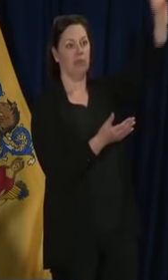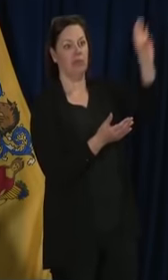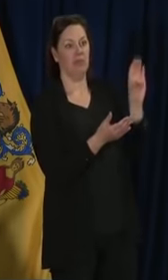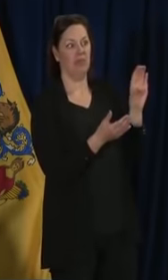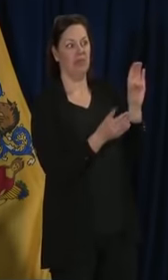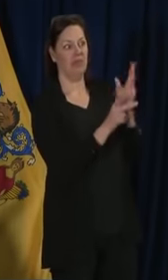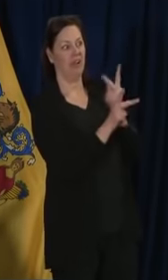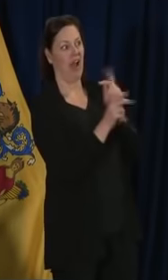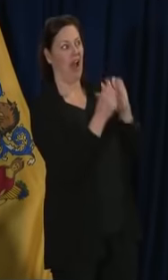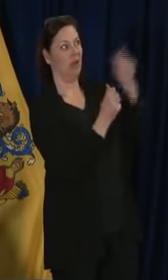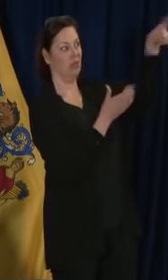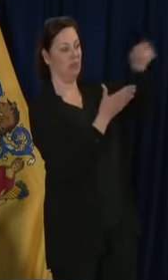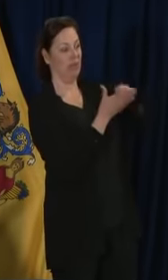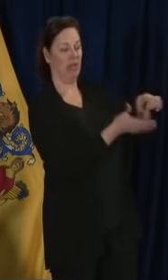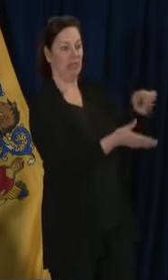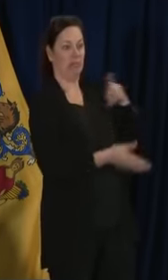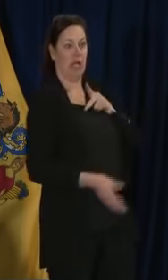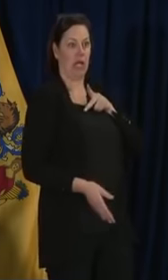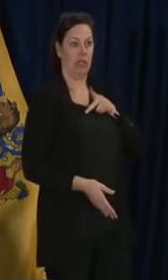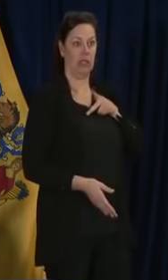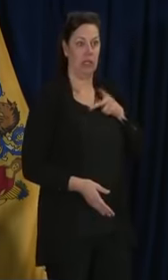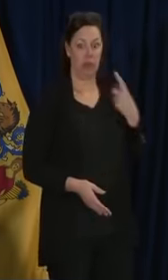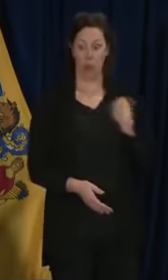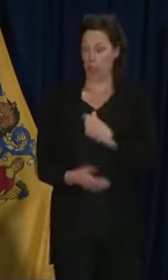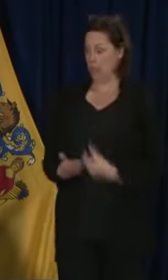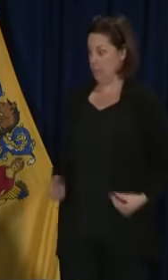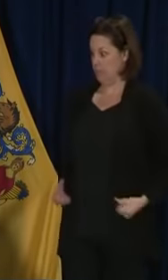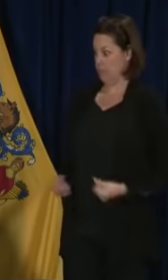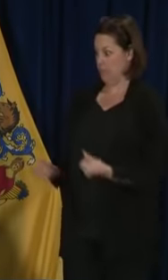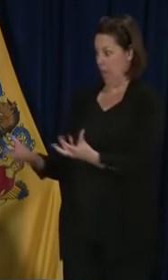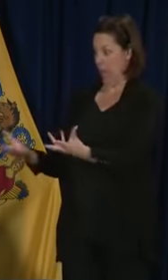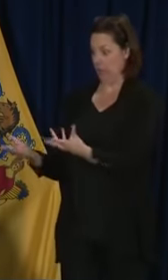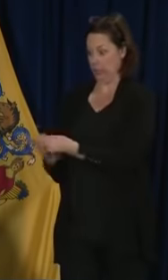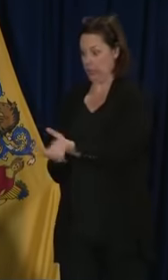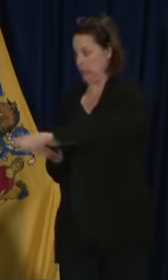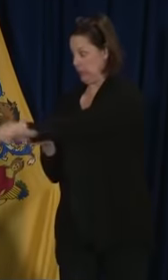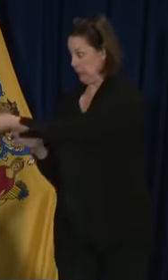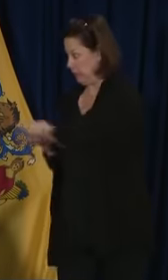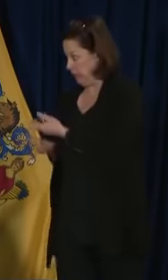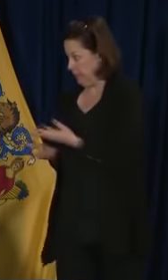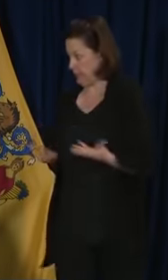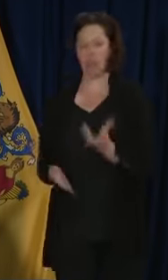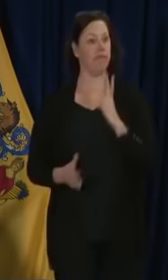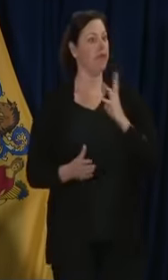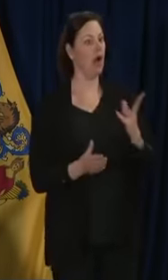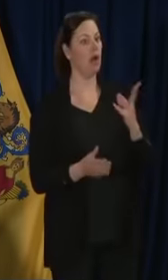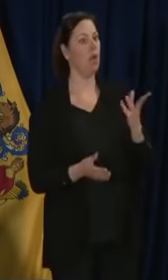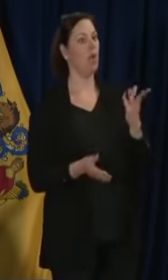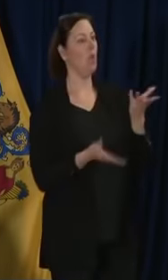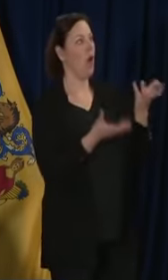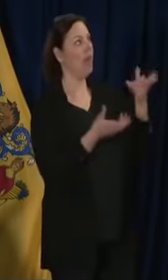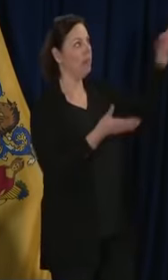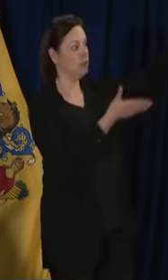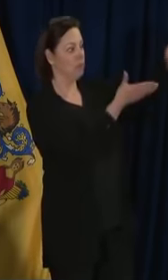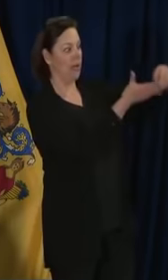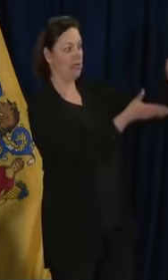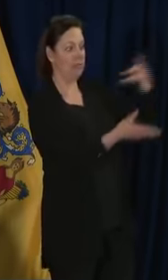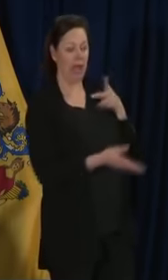get reimbursed, even if we go out and buy it. That's the lesser of the two issues. The more important issue is finding the